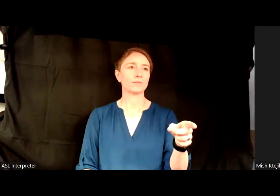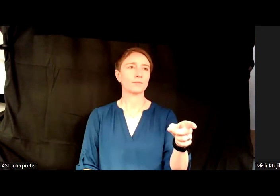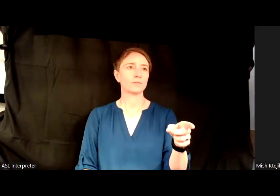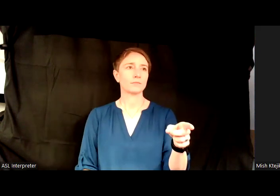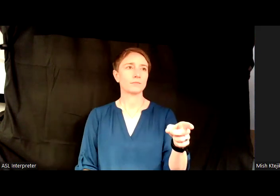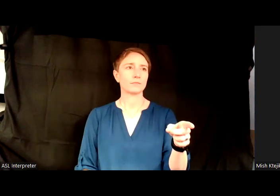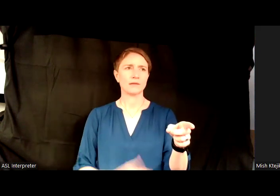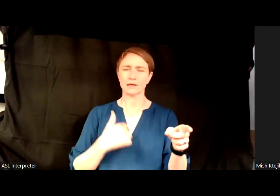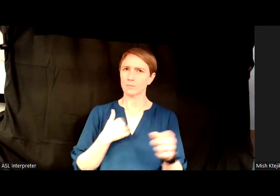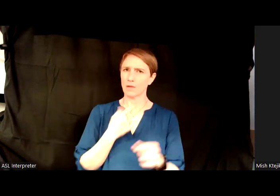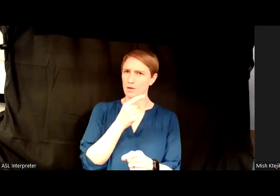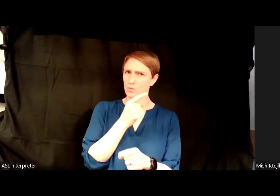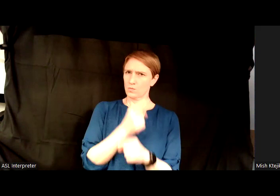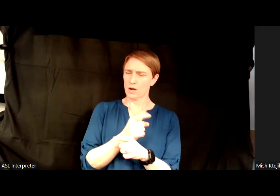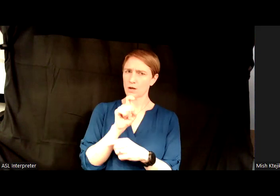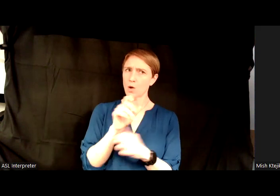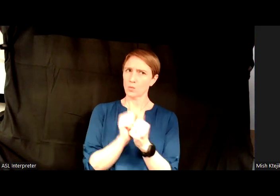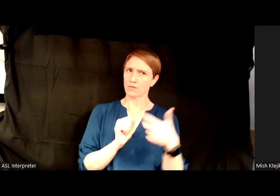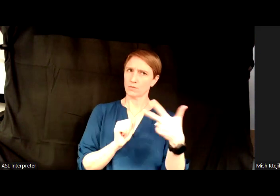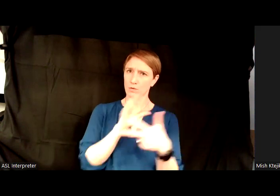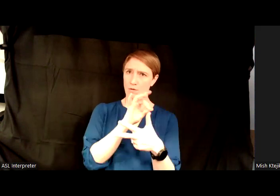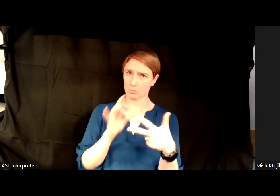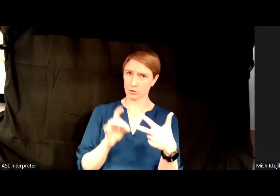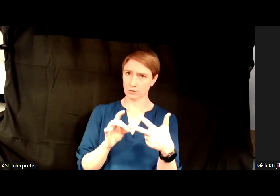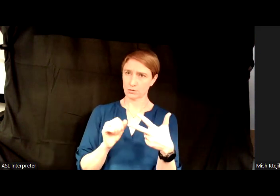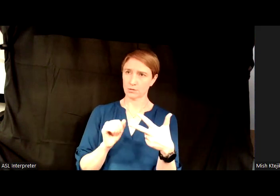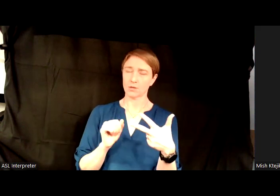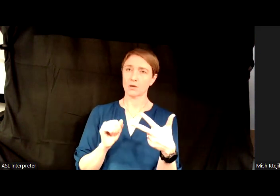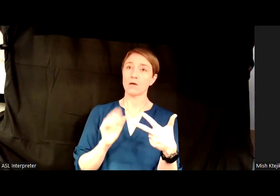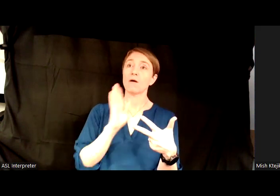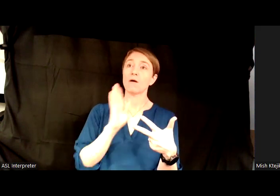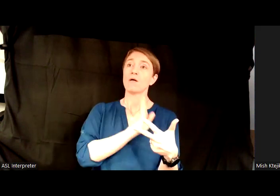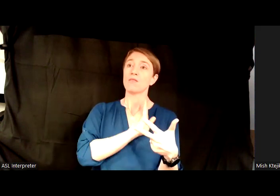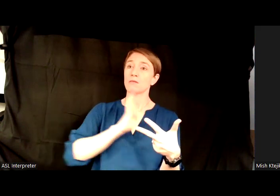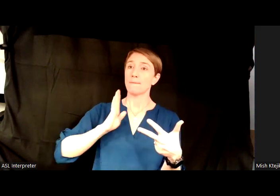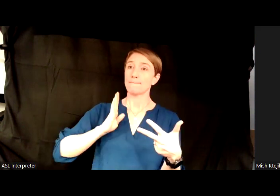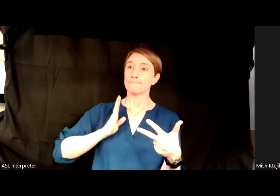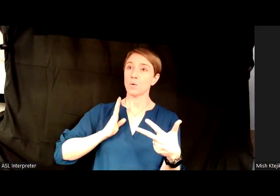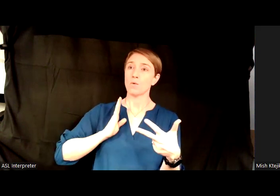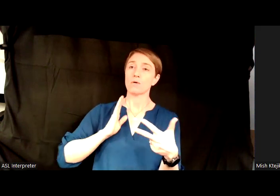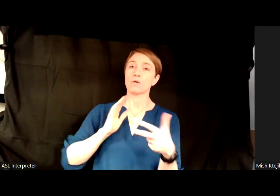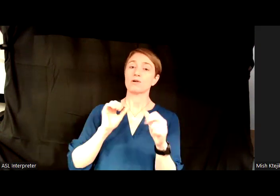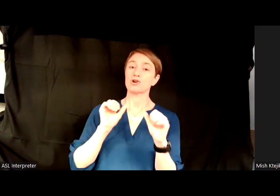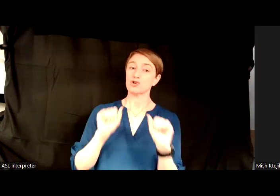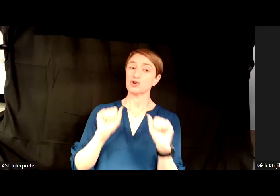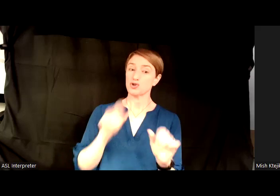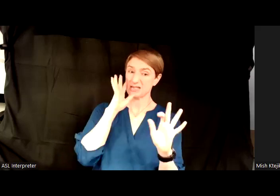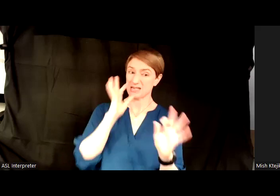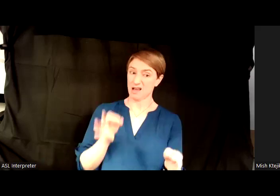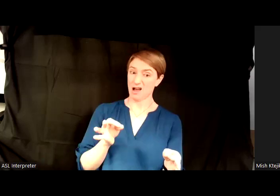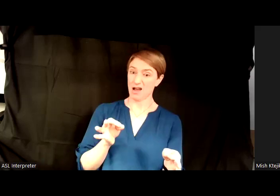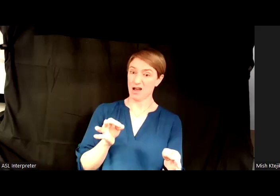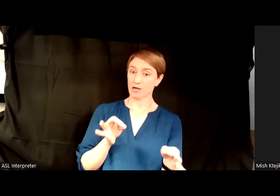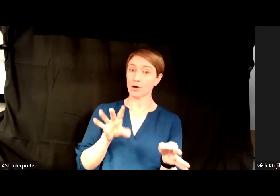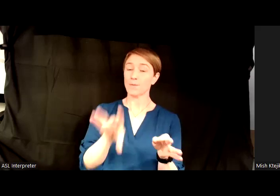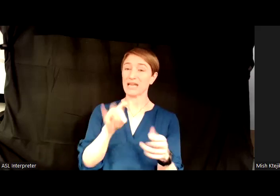Am I correct that with those three options, that the board could also choose to do two of